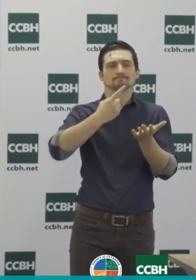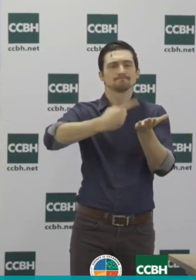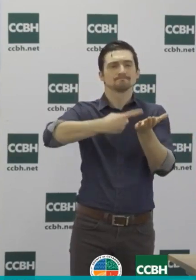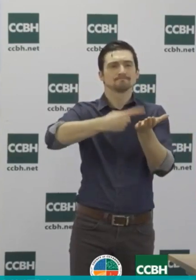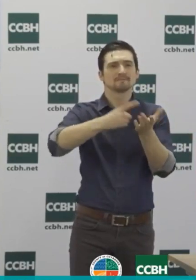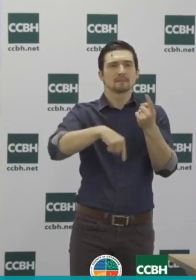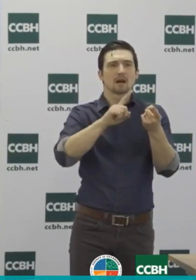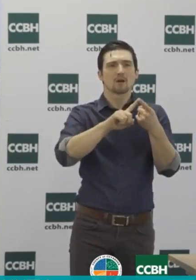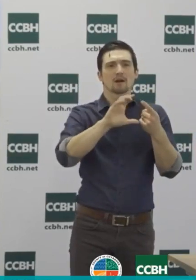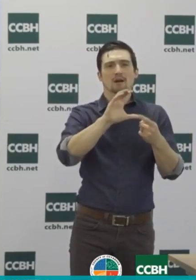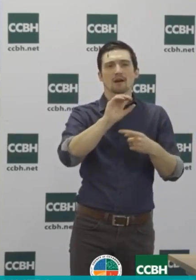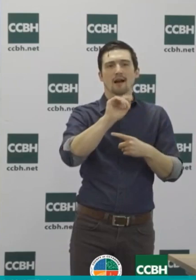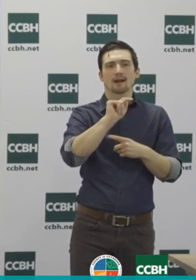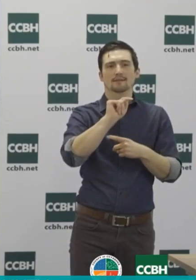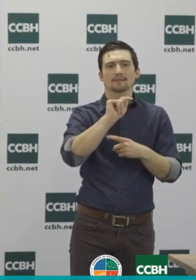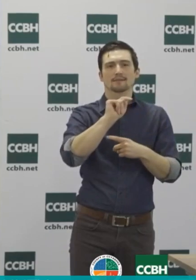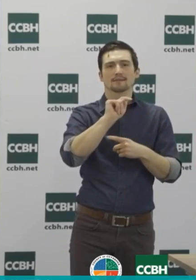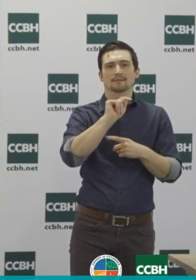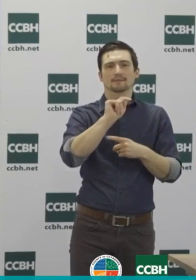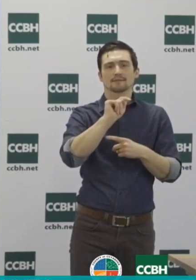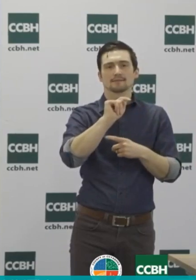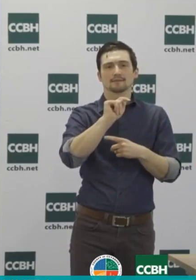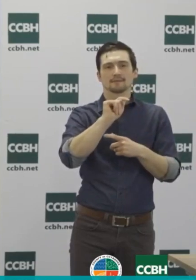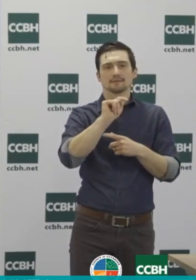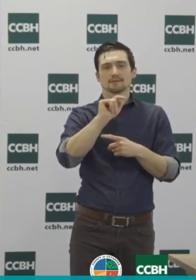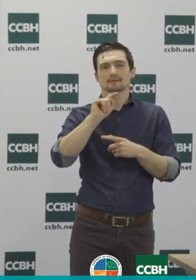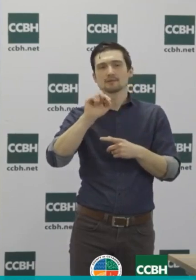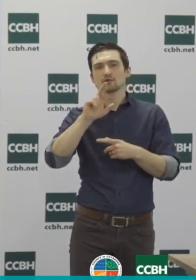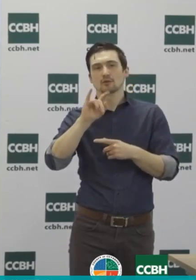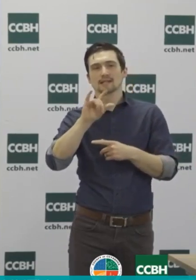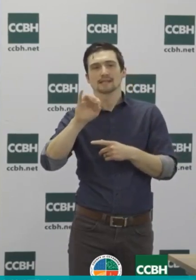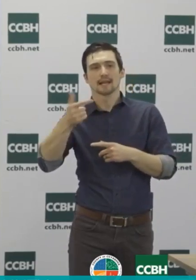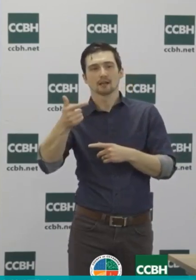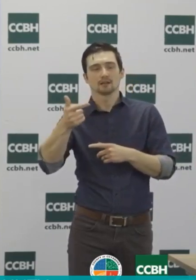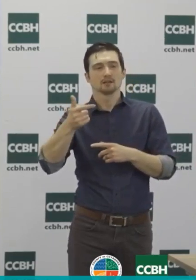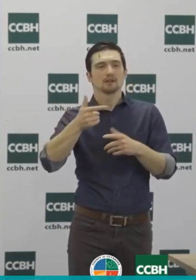tracing in detail. So people will know what we're doing, a lot of the